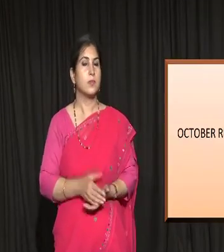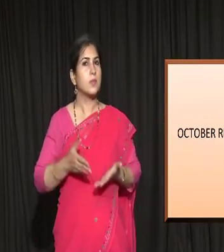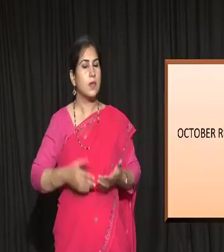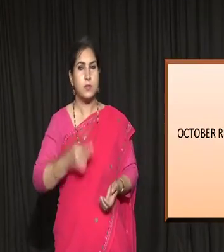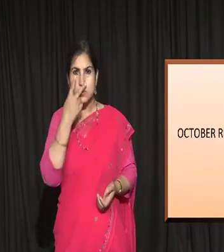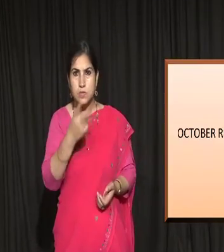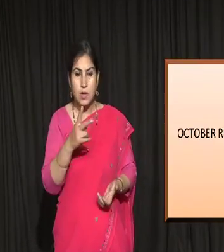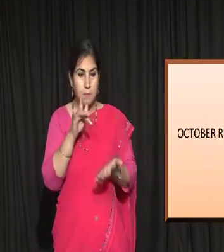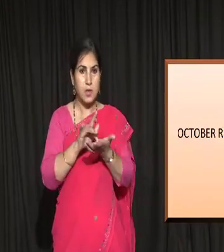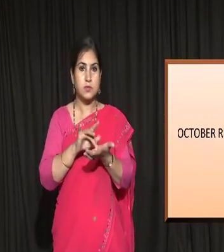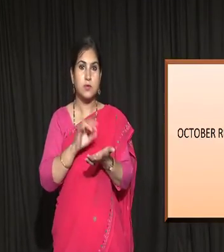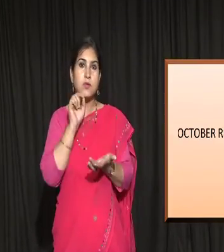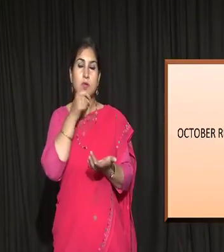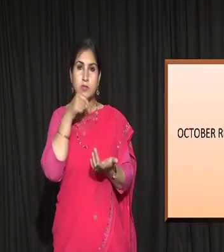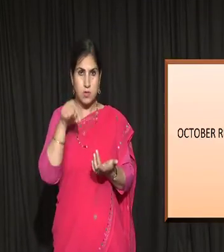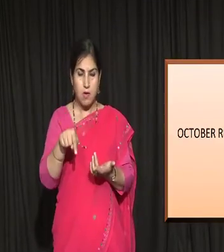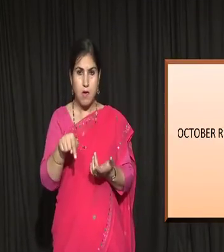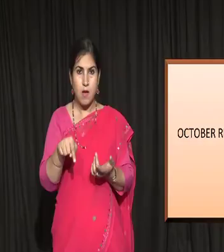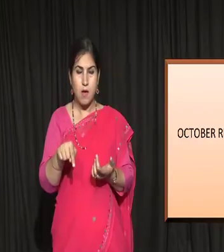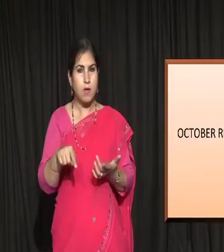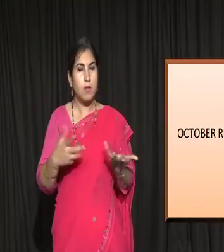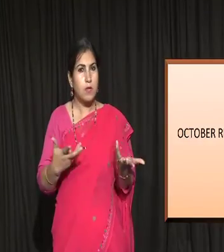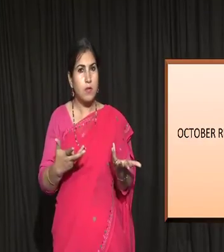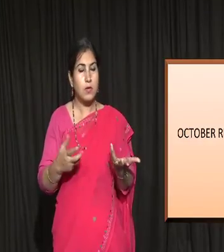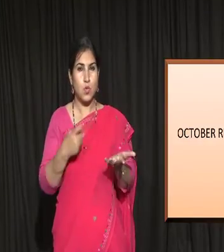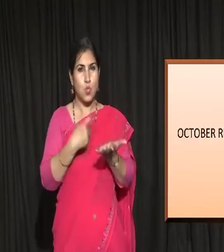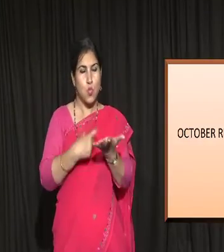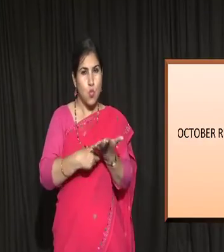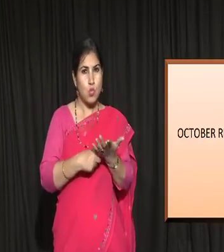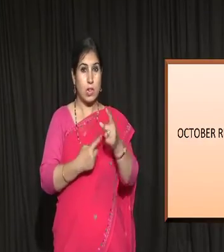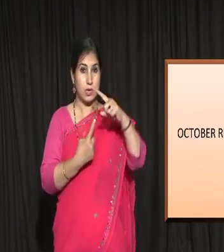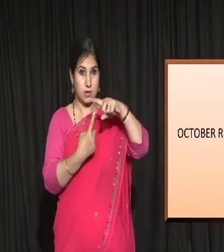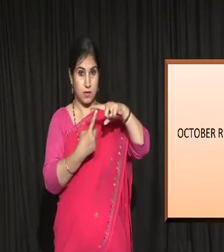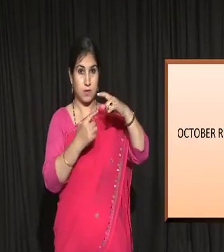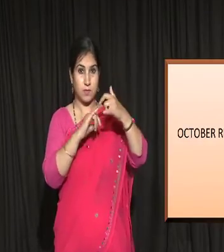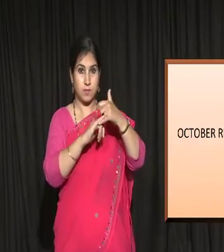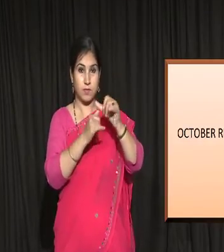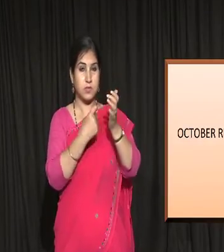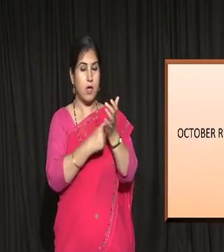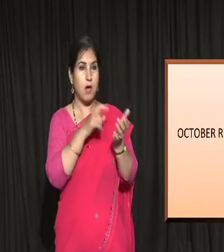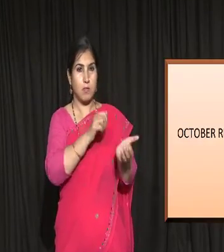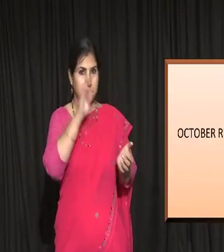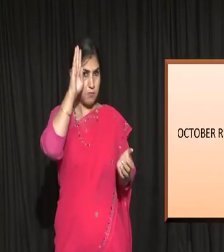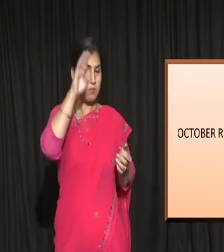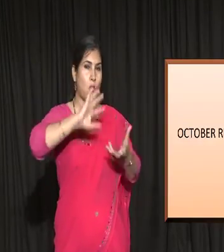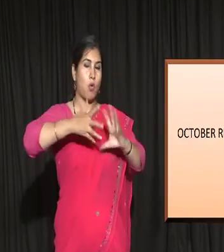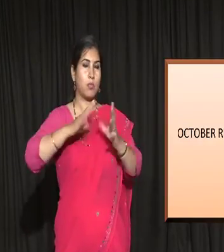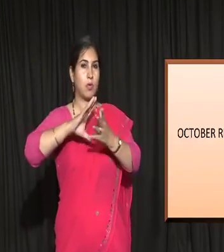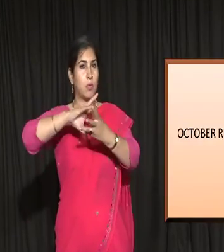Thus we see that Russian Revolution led to the end of the rule of Tsar in Russia